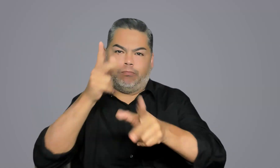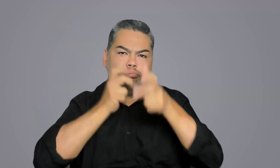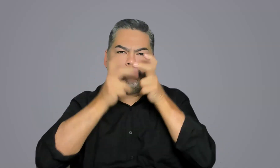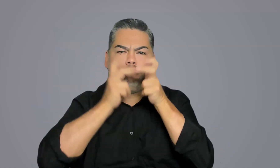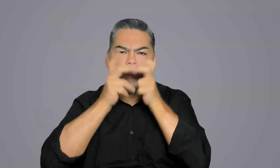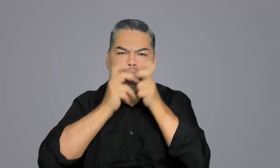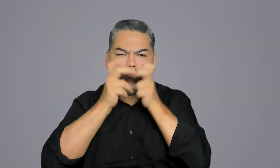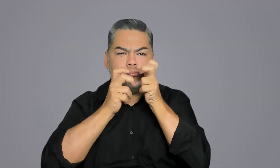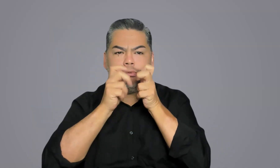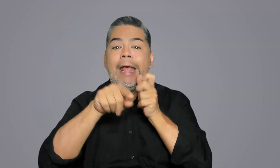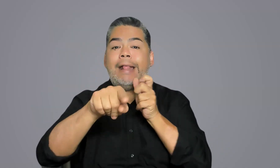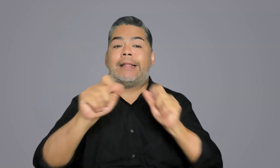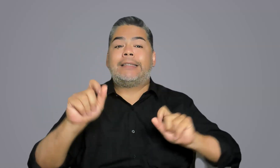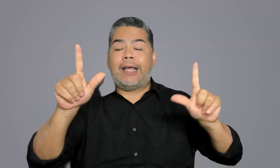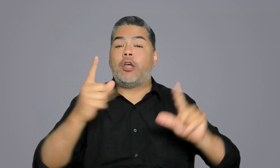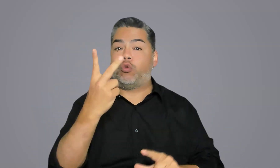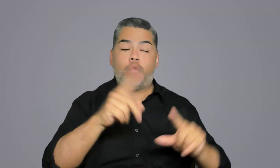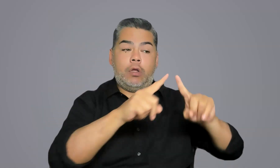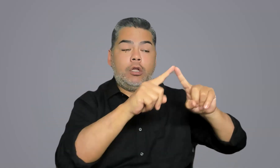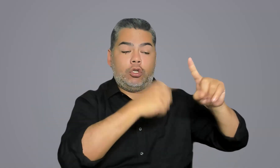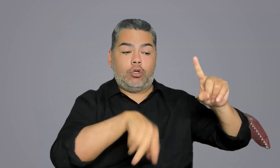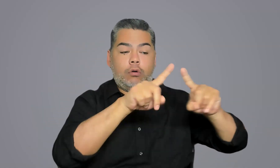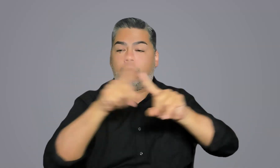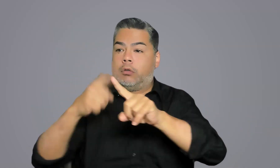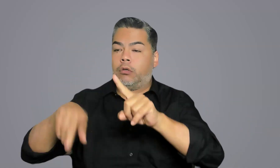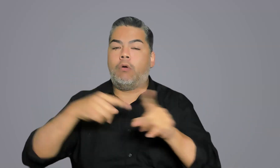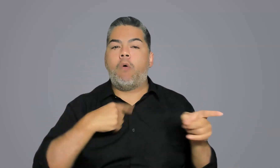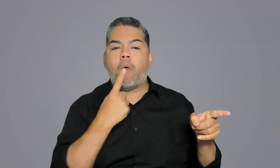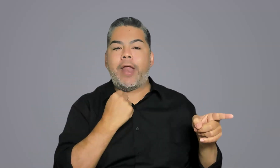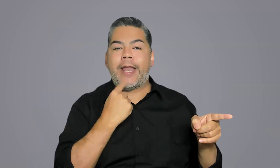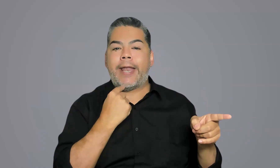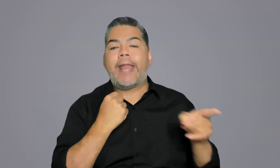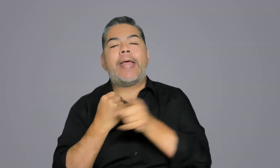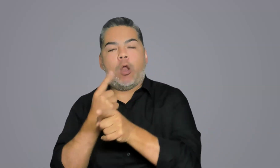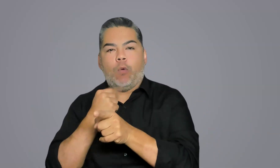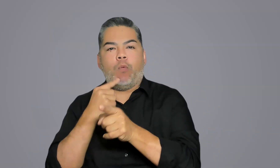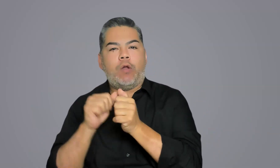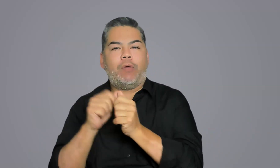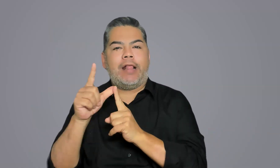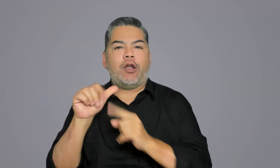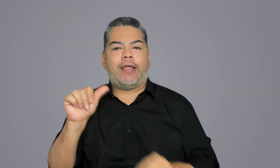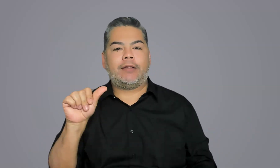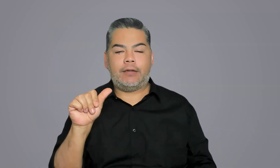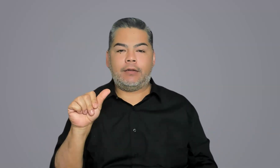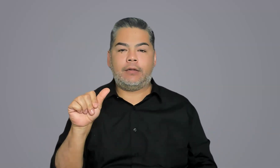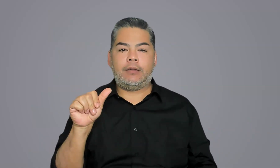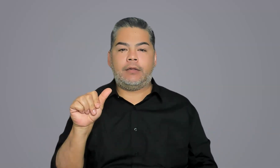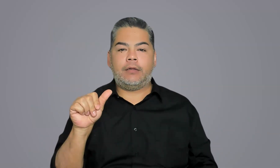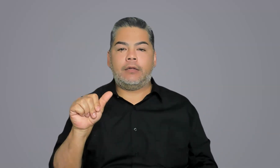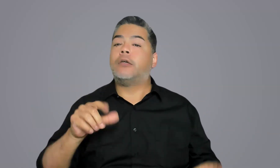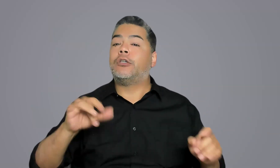two circles. One is red and the other is red with the letter A. So to avoid indicating with colour